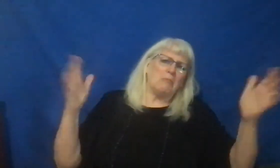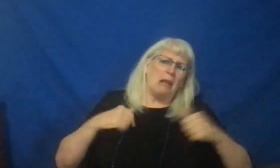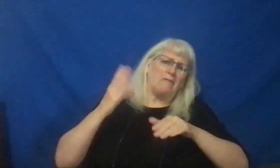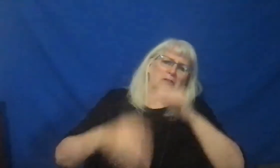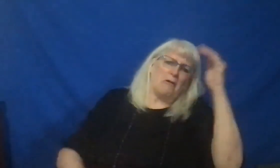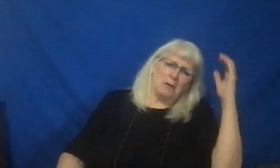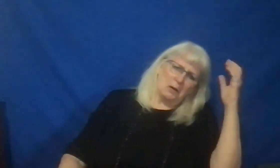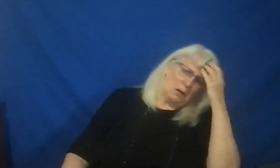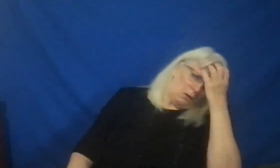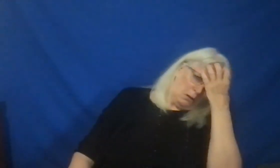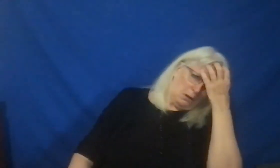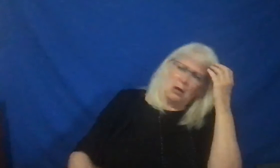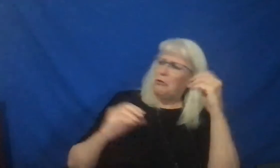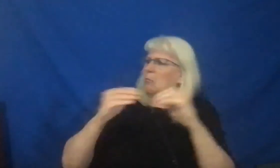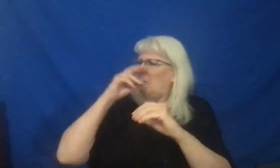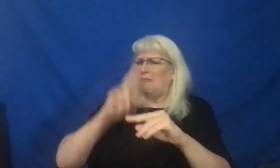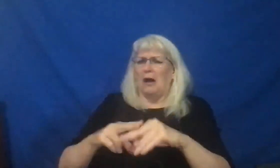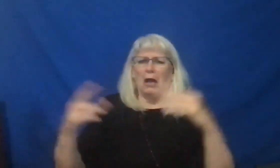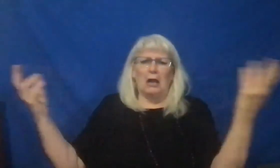gonna have no more fun. I was completely useless.